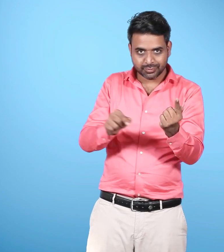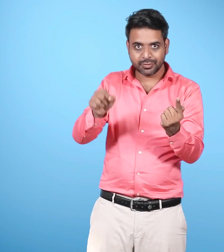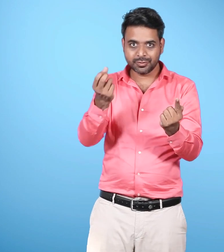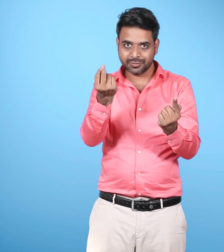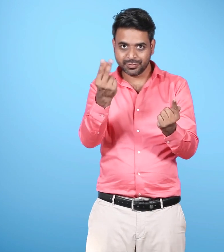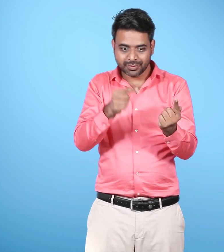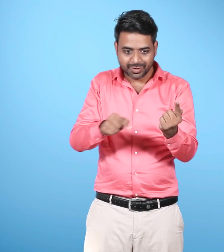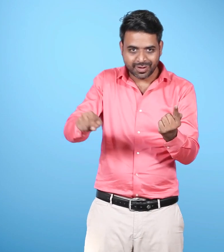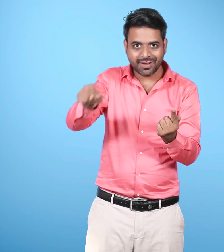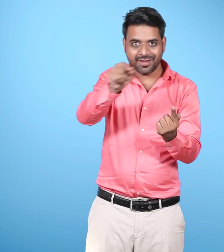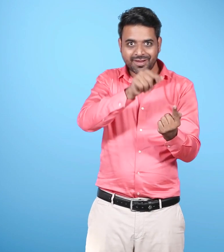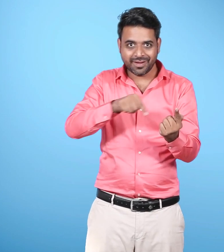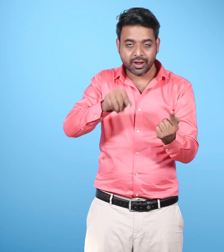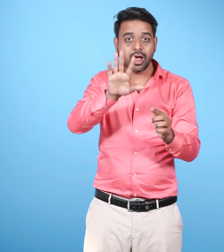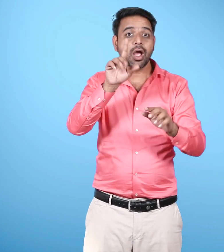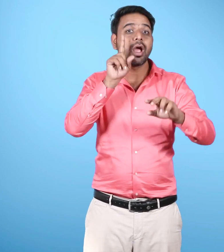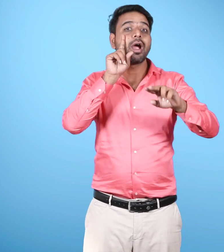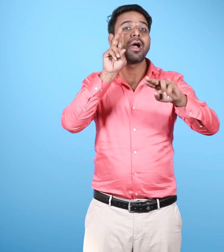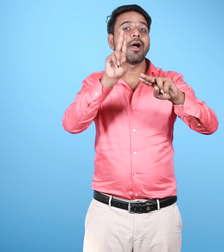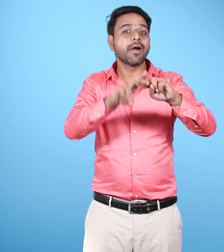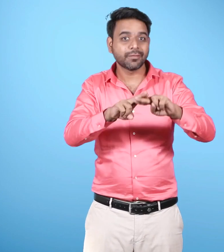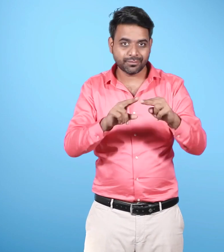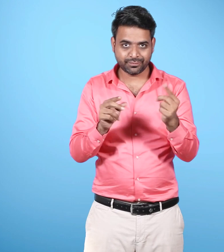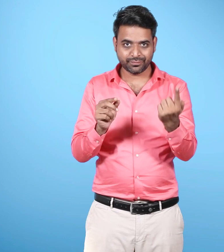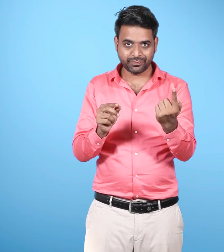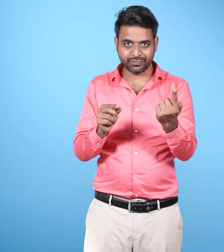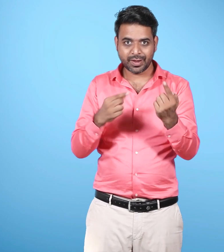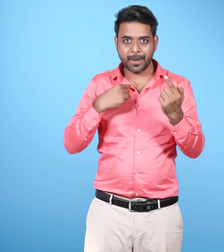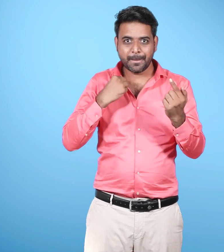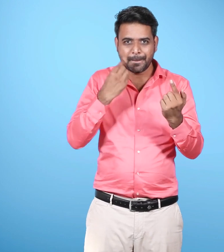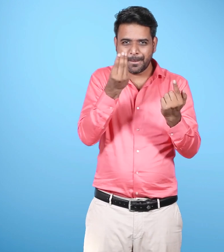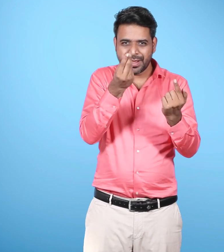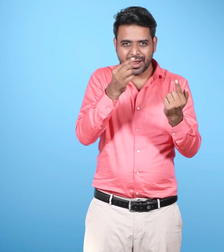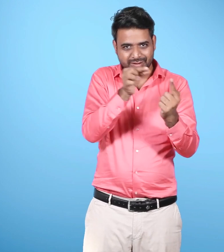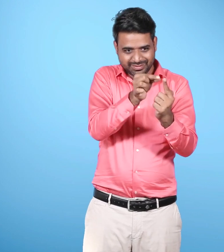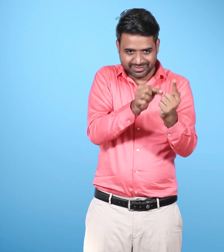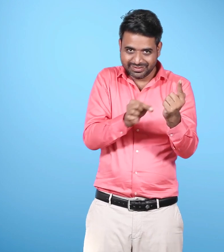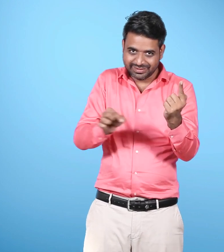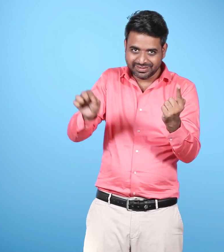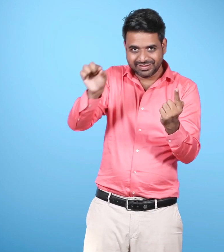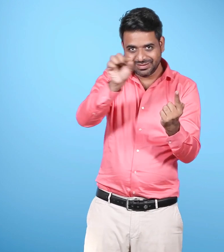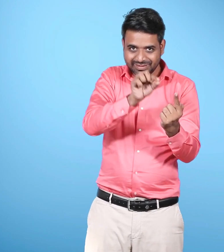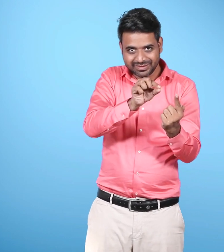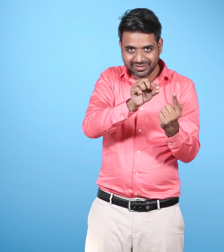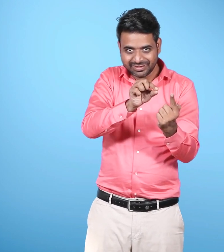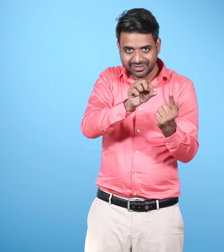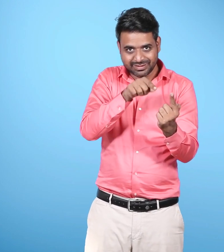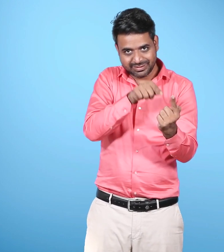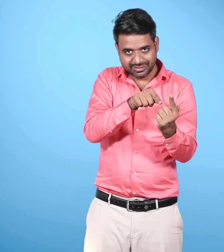Suppose we use a cotton thread instead of a metal wire to make a circuit. Do you